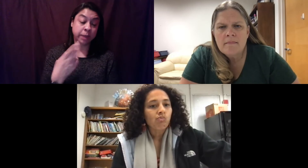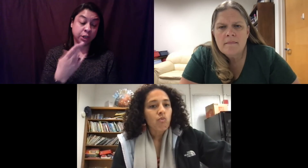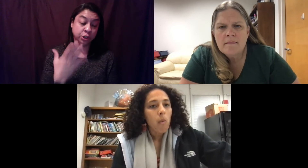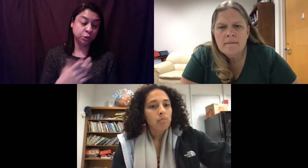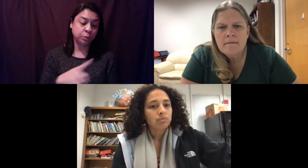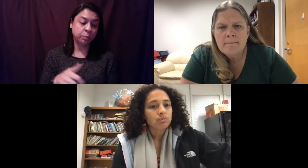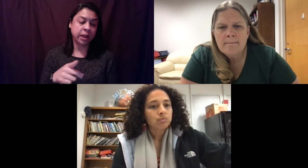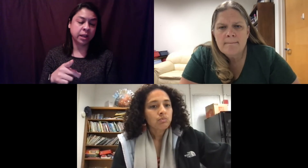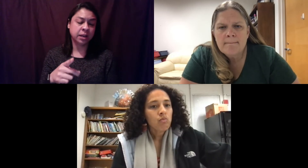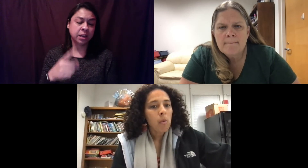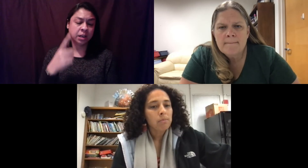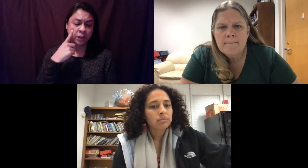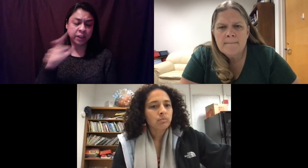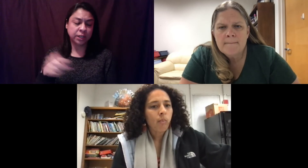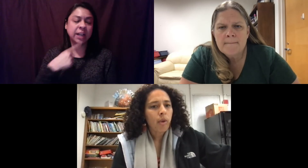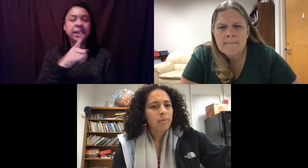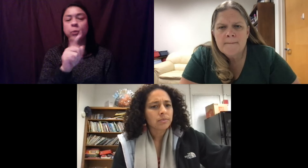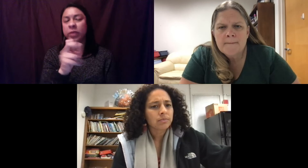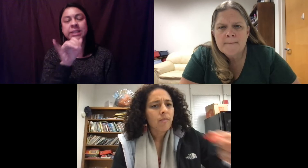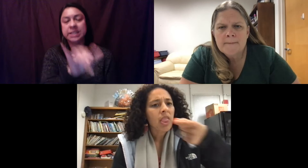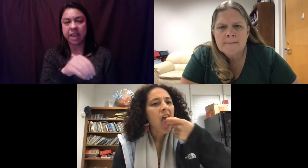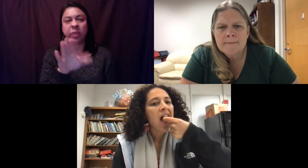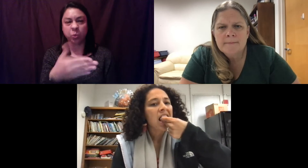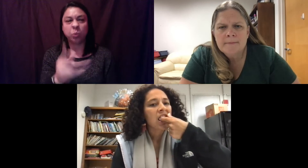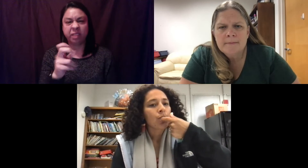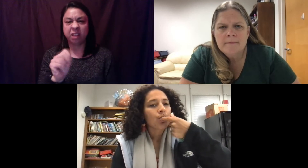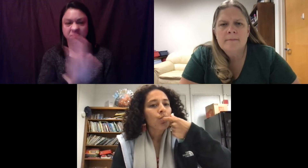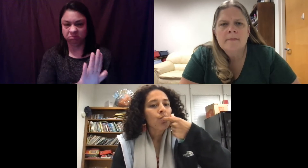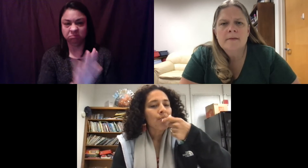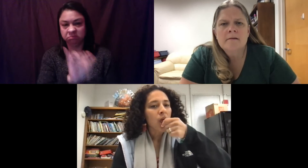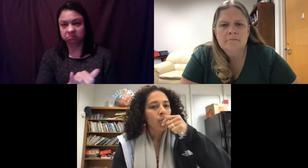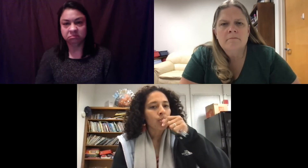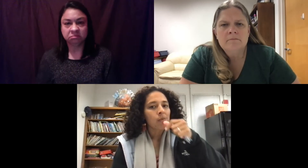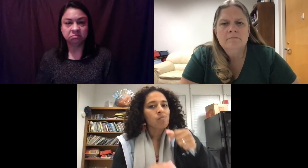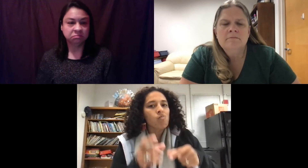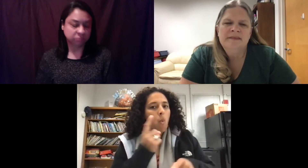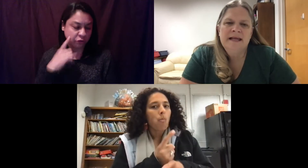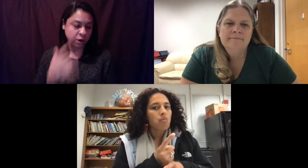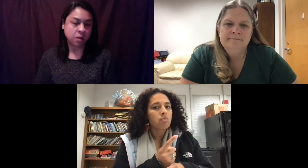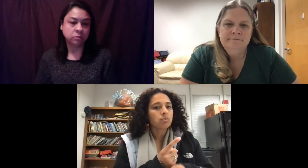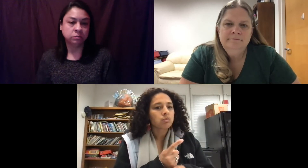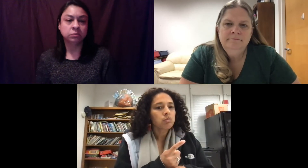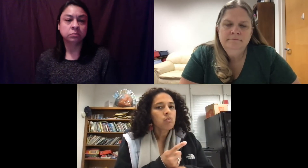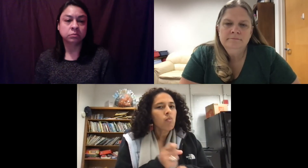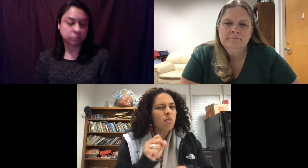the Spanish user, but I think she can't. I said, well, then stay in the room then for